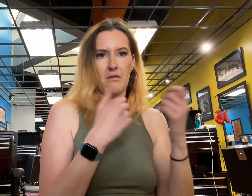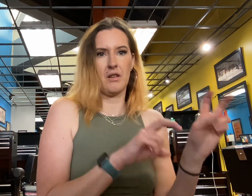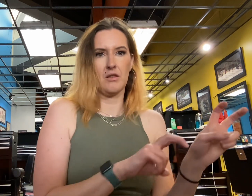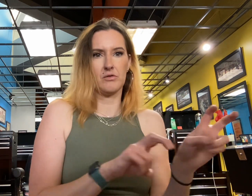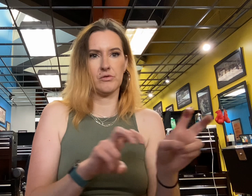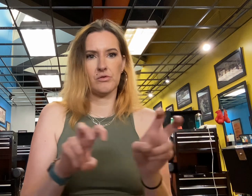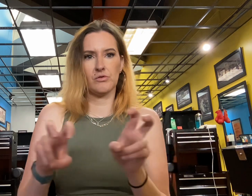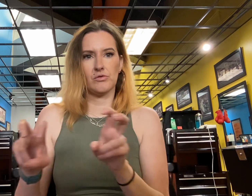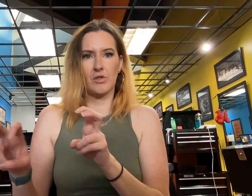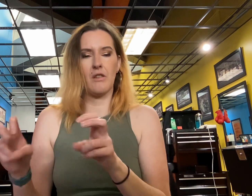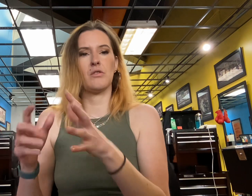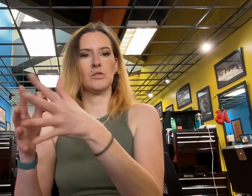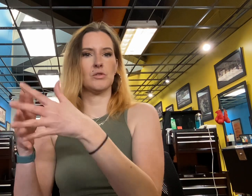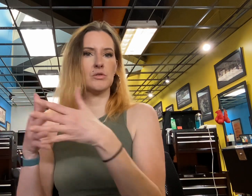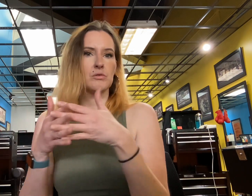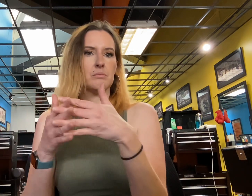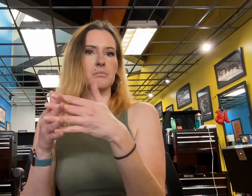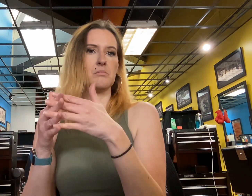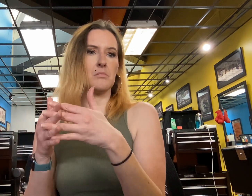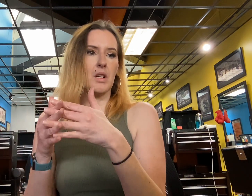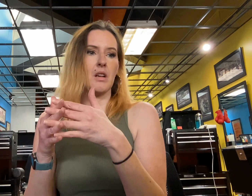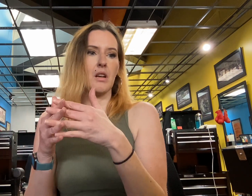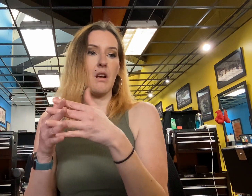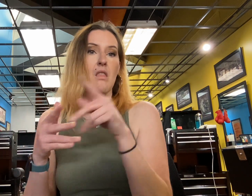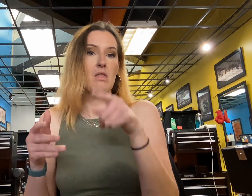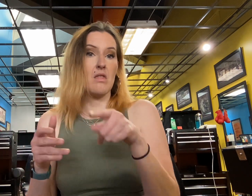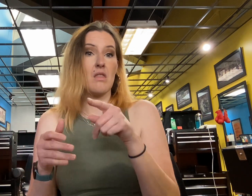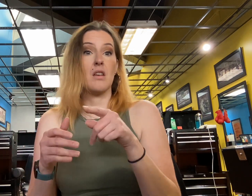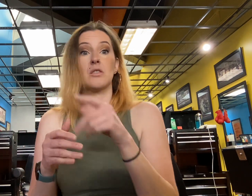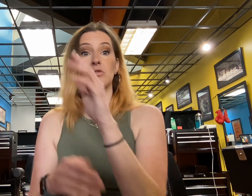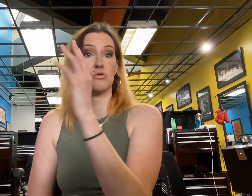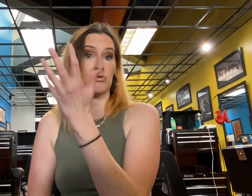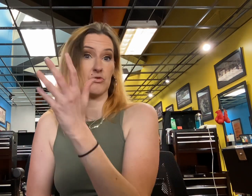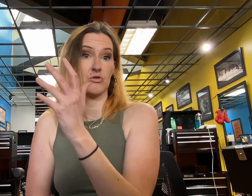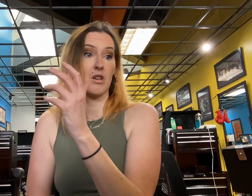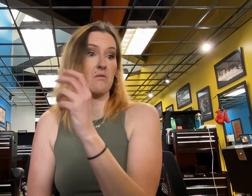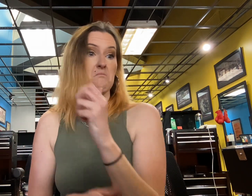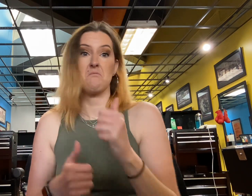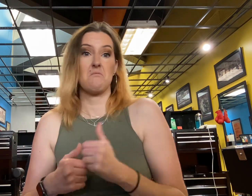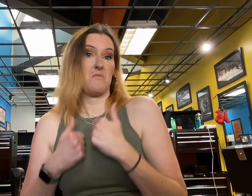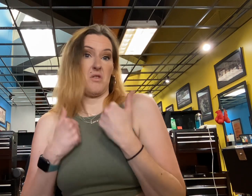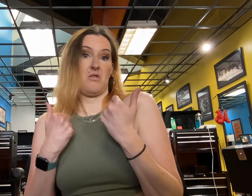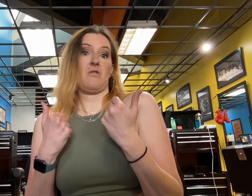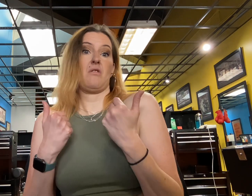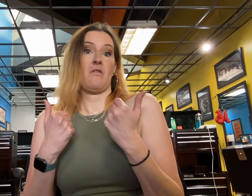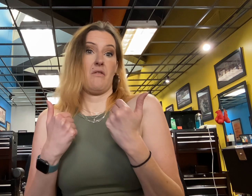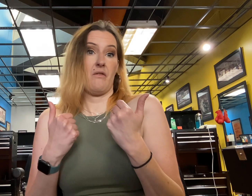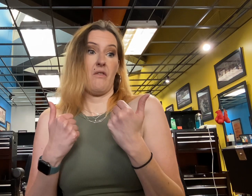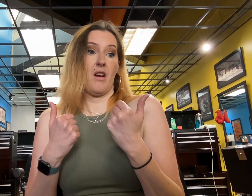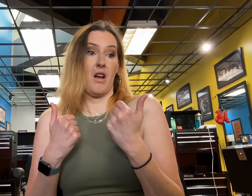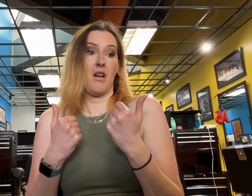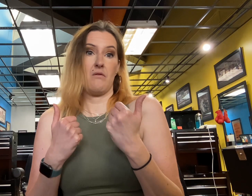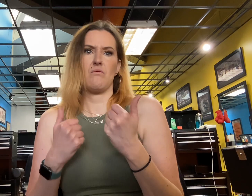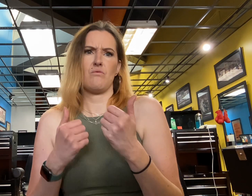it can act as a hotel for lanternflies as they make their way across the US. So, what now?